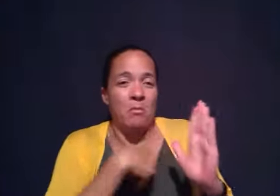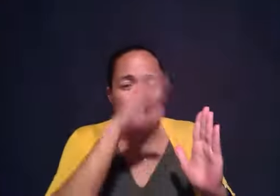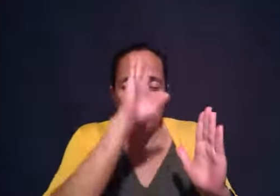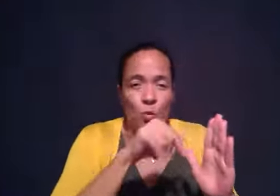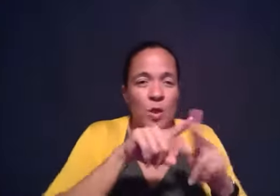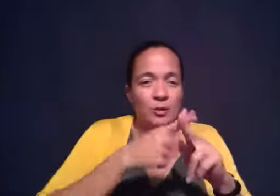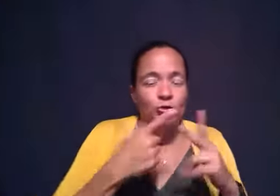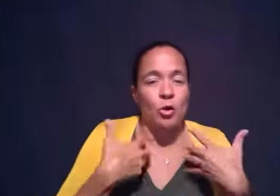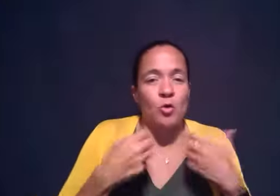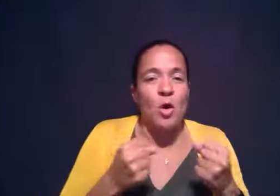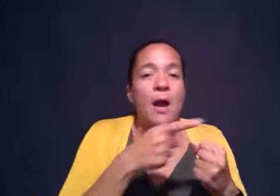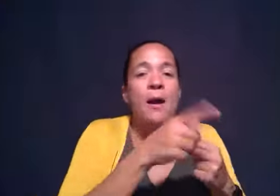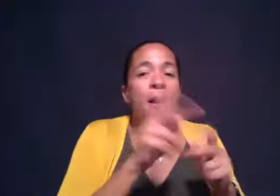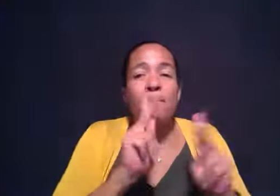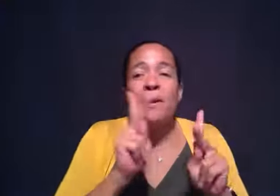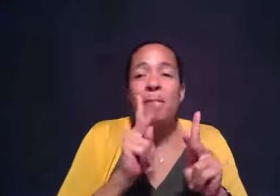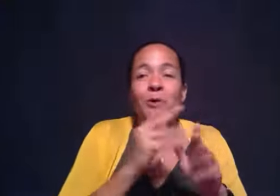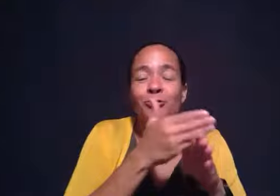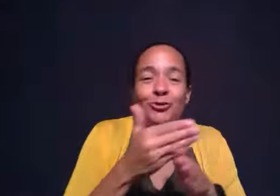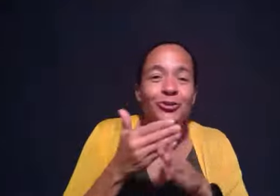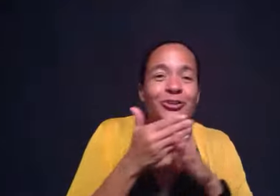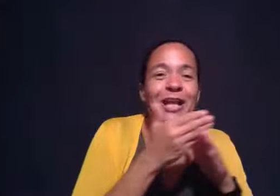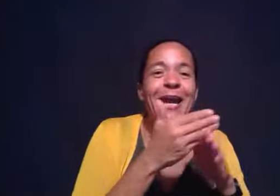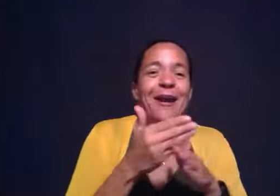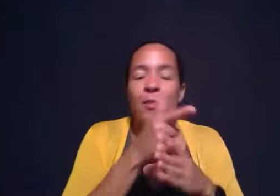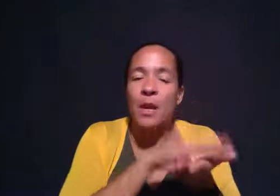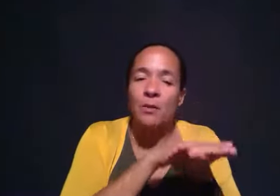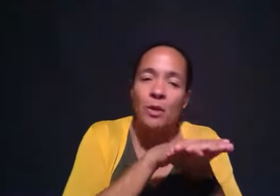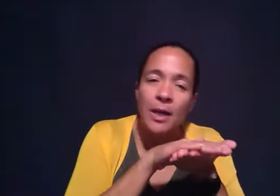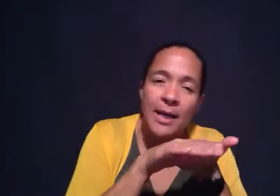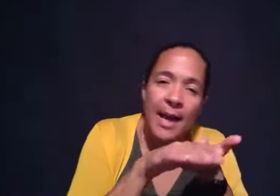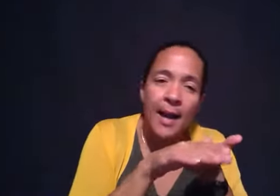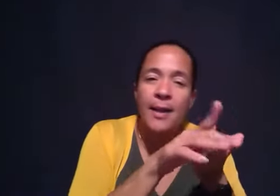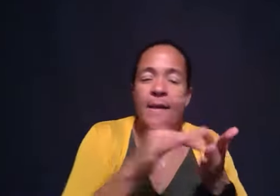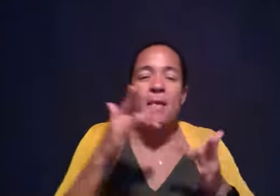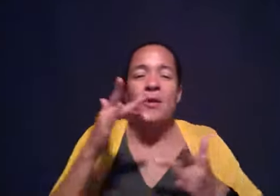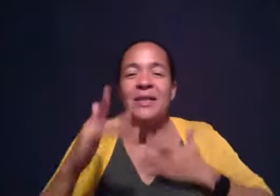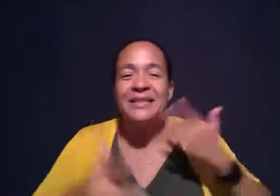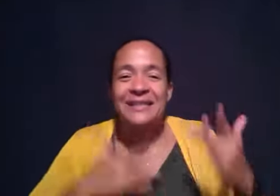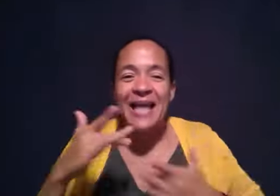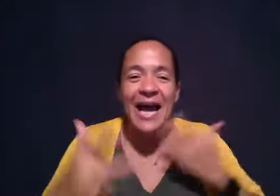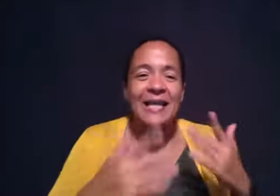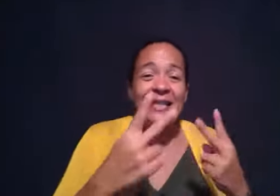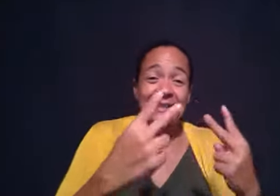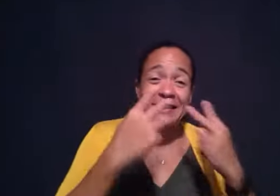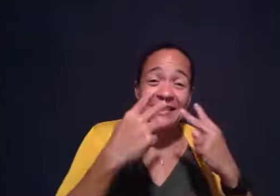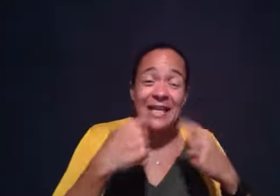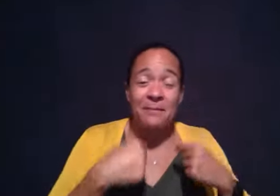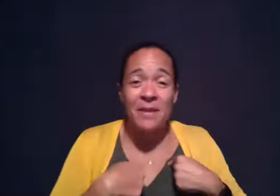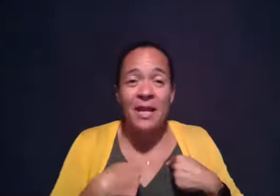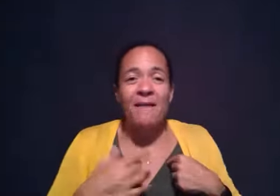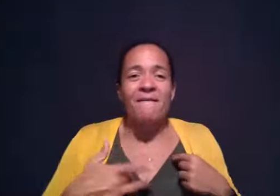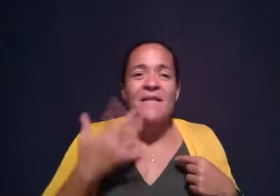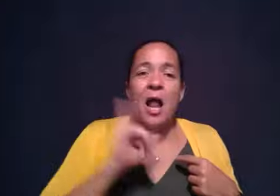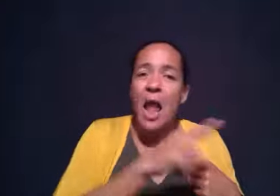were so excited to see me. And it felt like, like they had been waiting. And like,